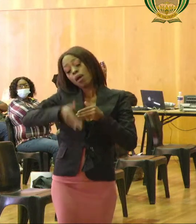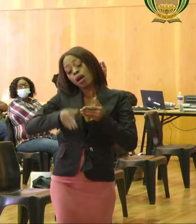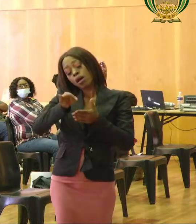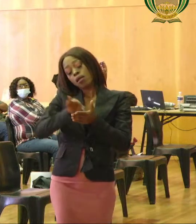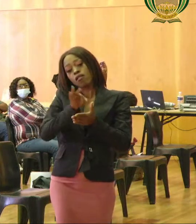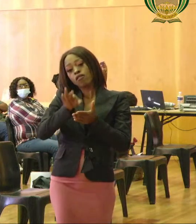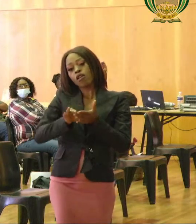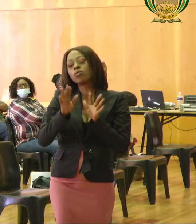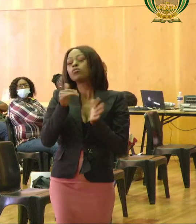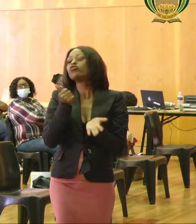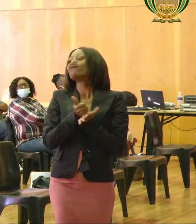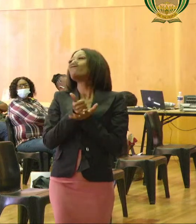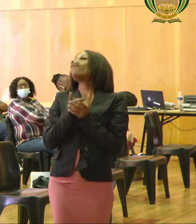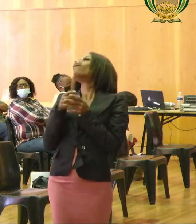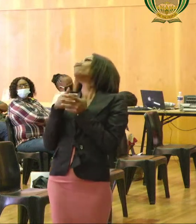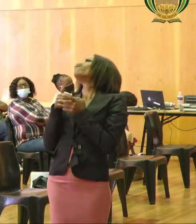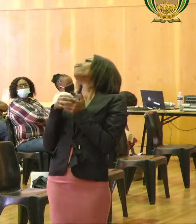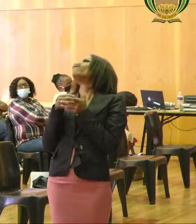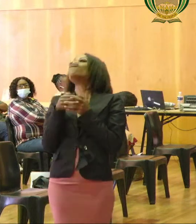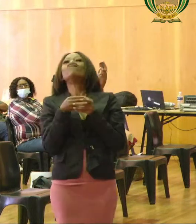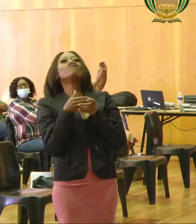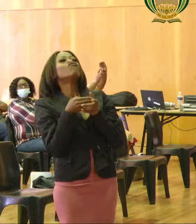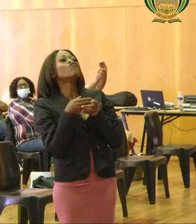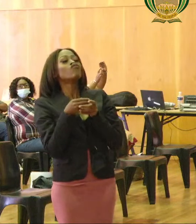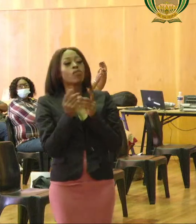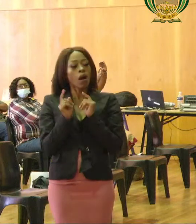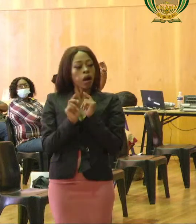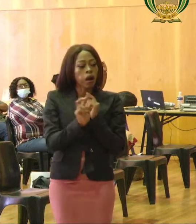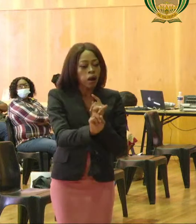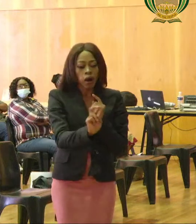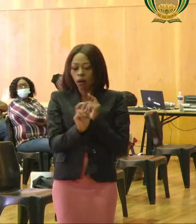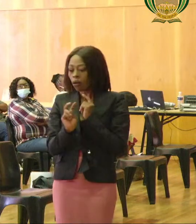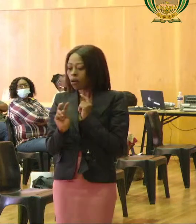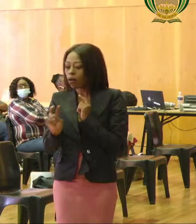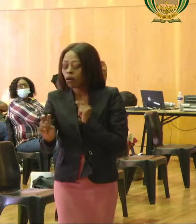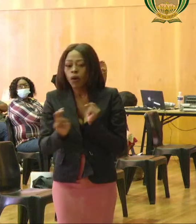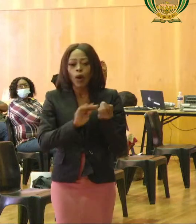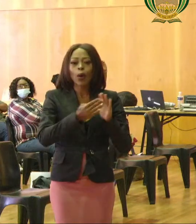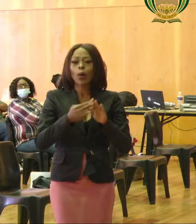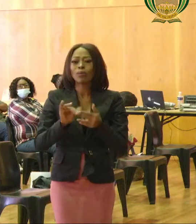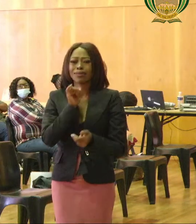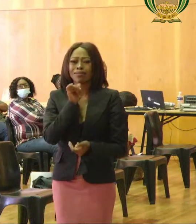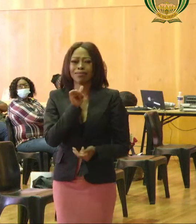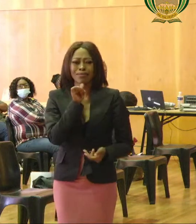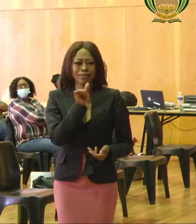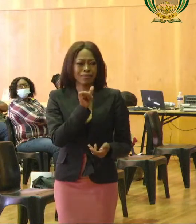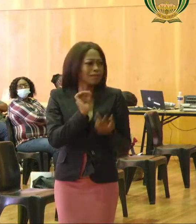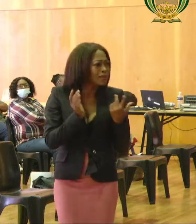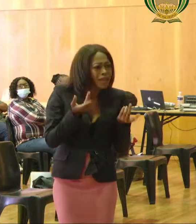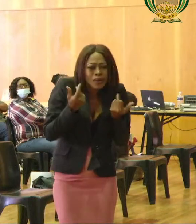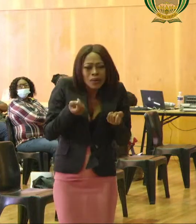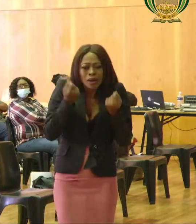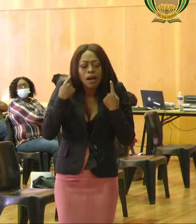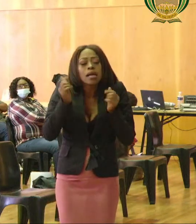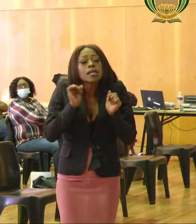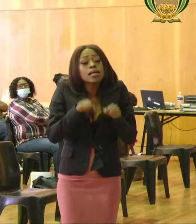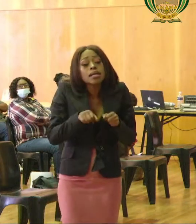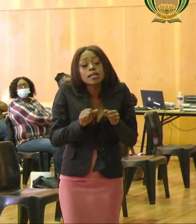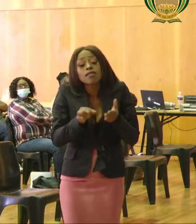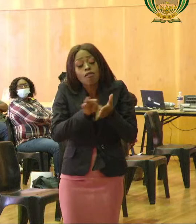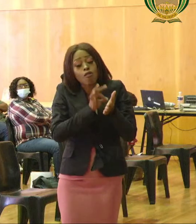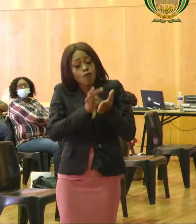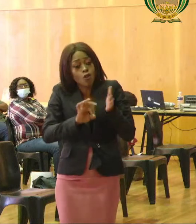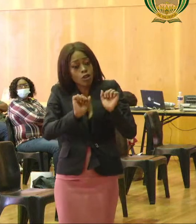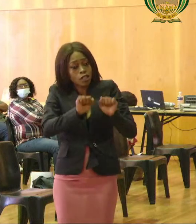abantu bahlala phaa ezitulweni phaa phezulu abazi ebantwini abazi bazofuna uzoqonda into yobana ungaba na emveni uba